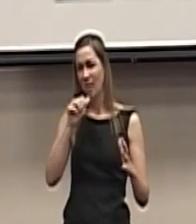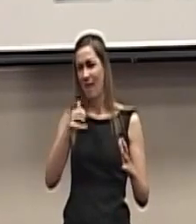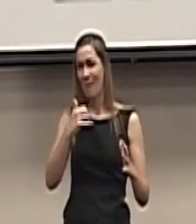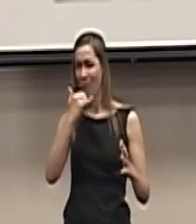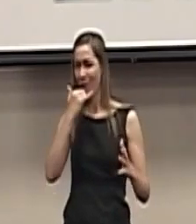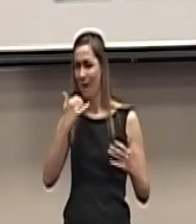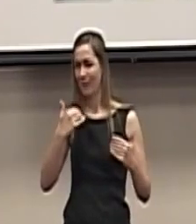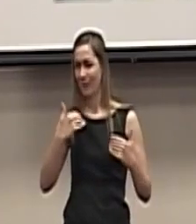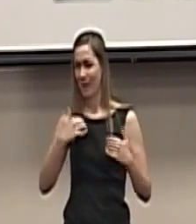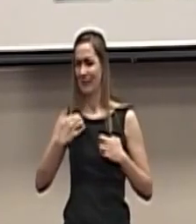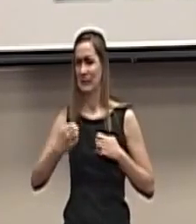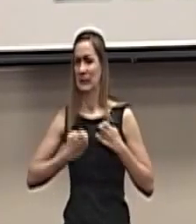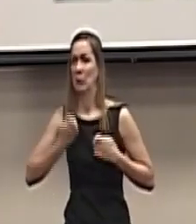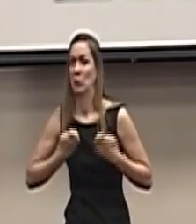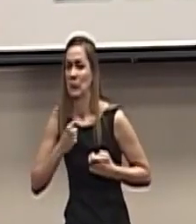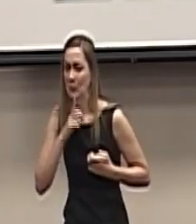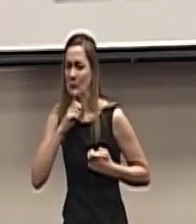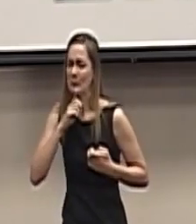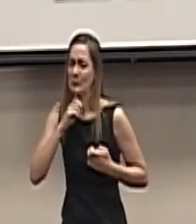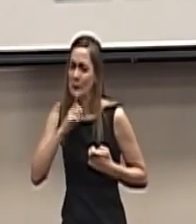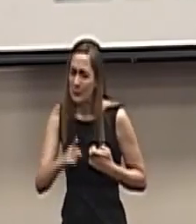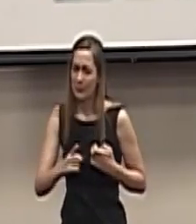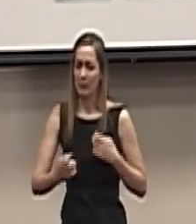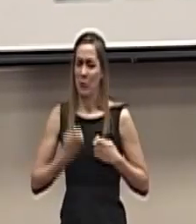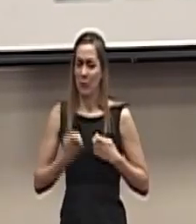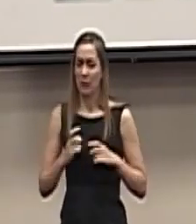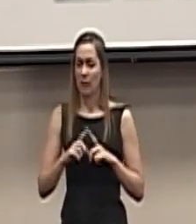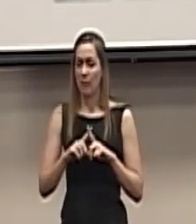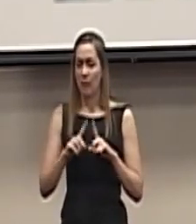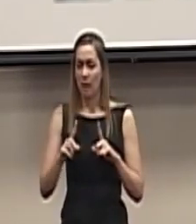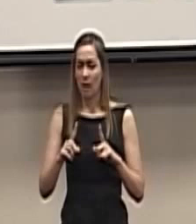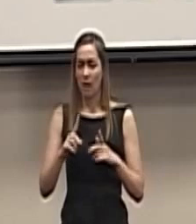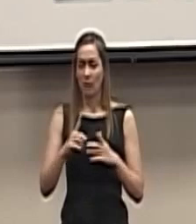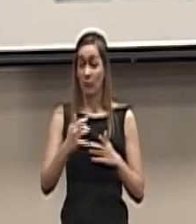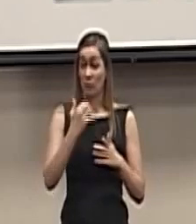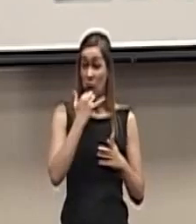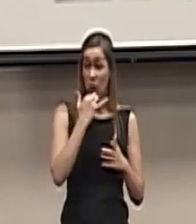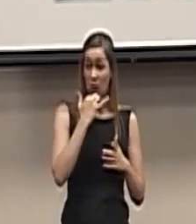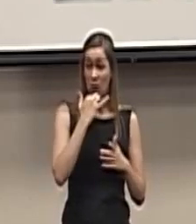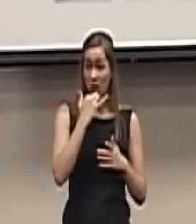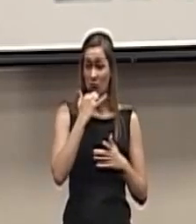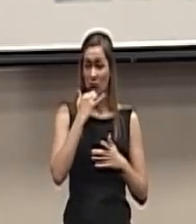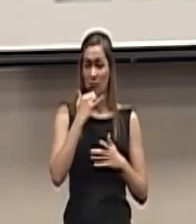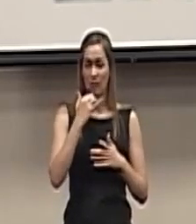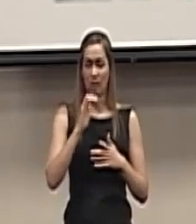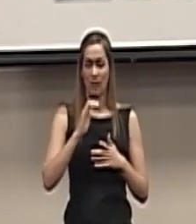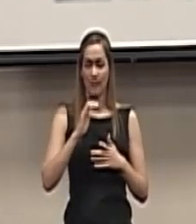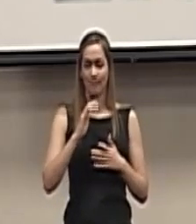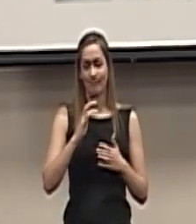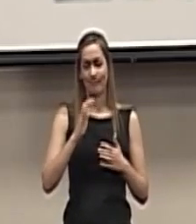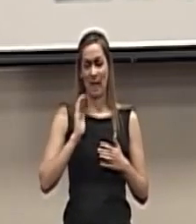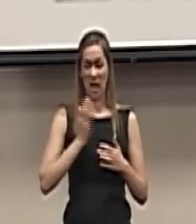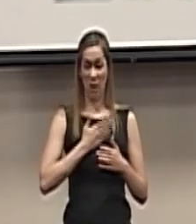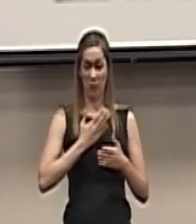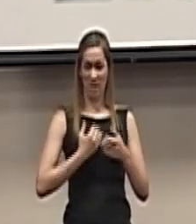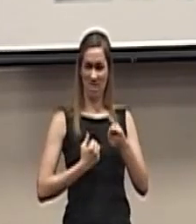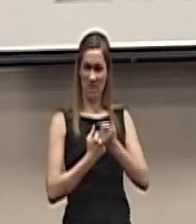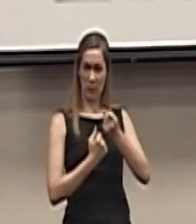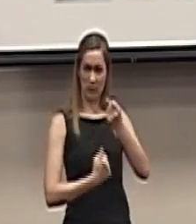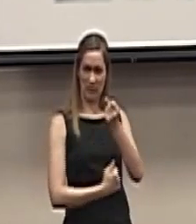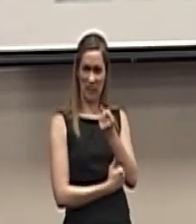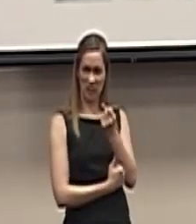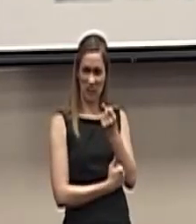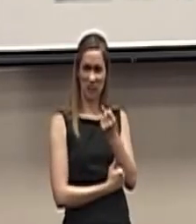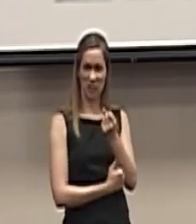wrong. What's wrong is when we leave our foundation morals, and the foundation truths that we hold